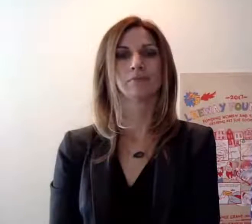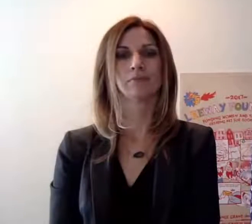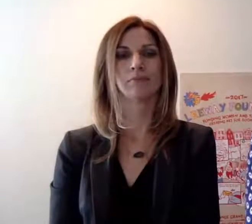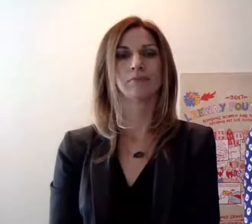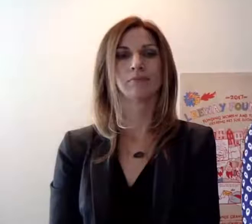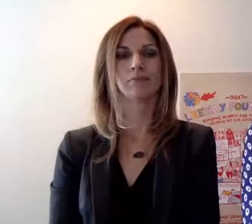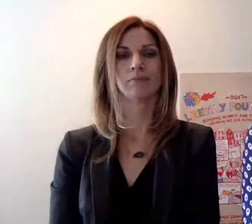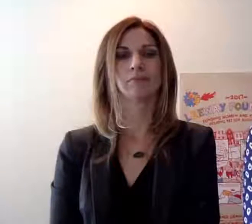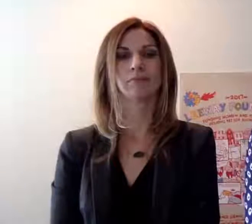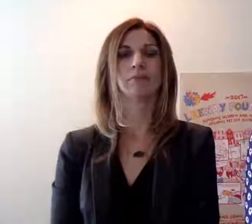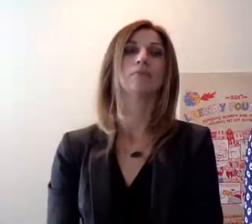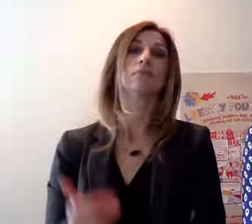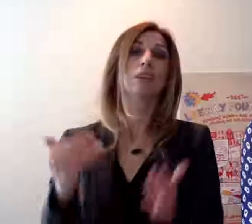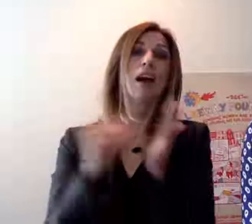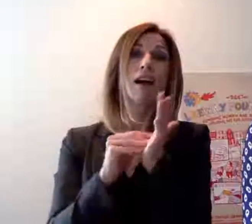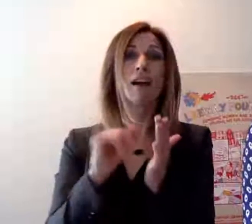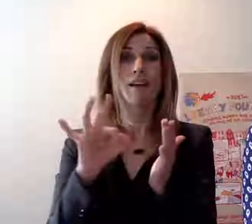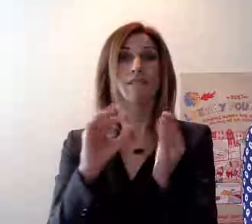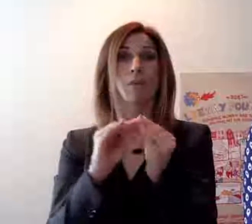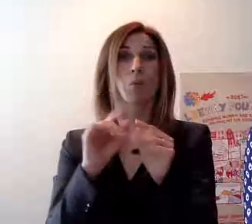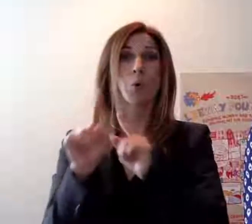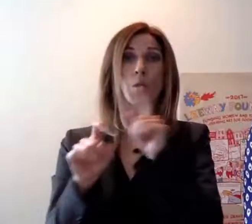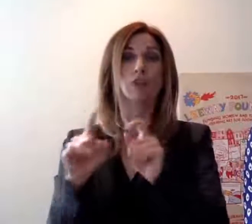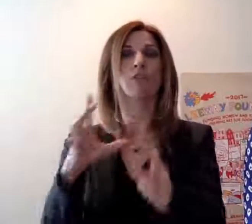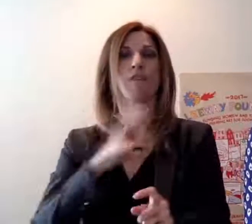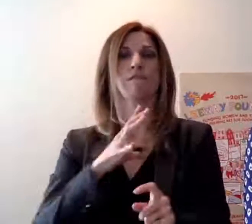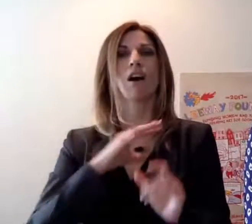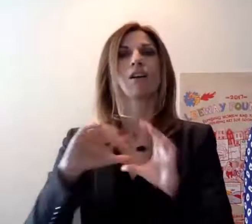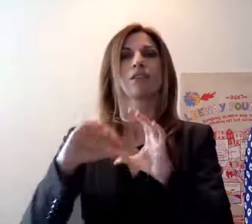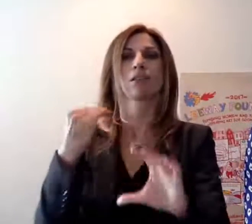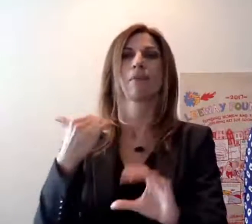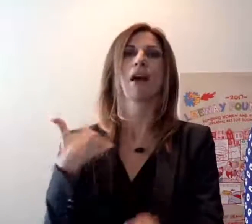Again, if you want to have more questions, you can email them in at